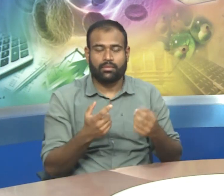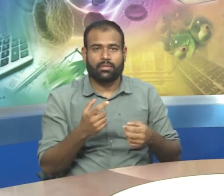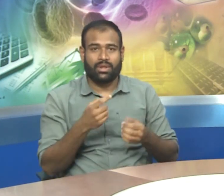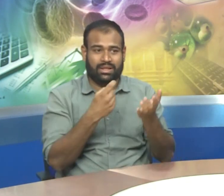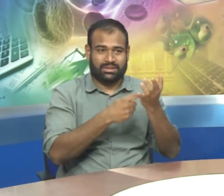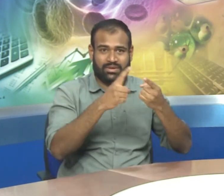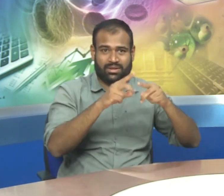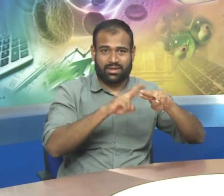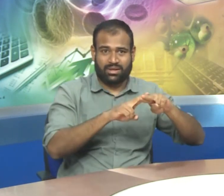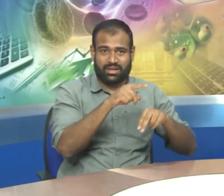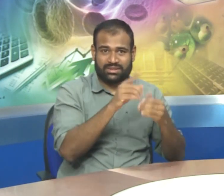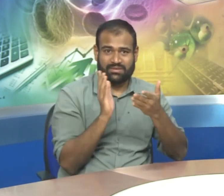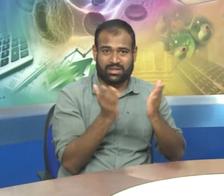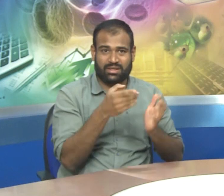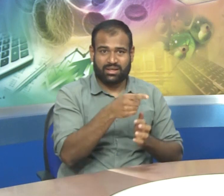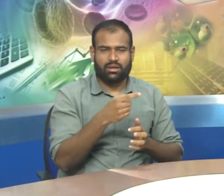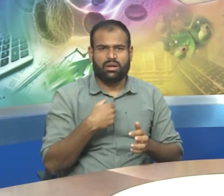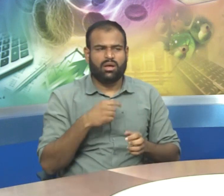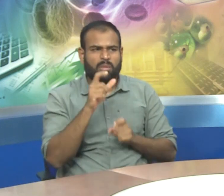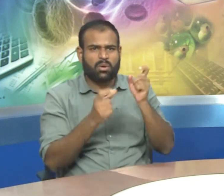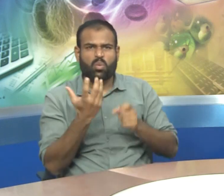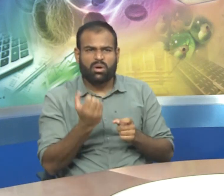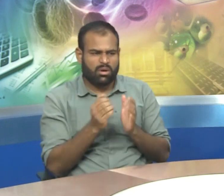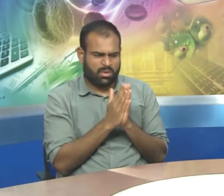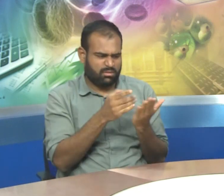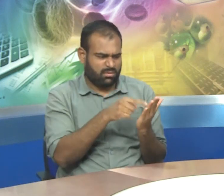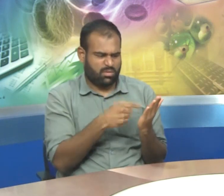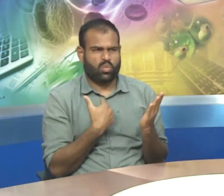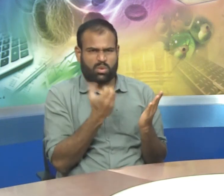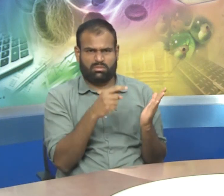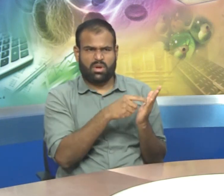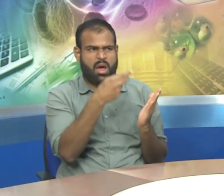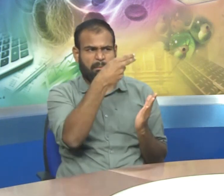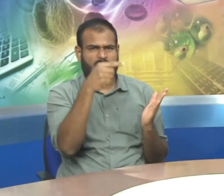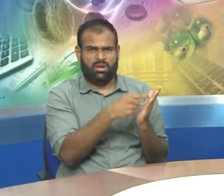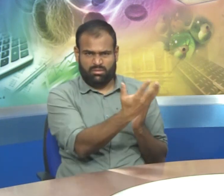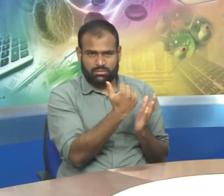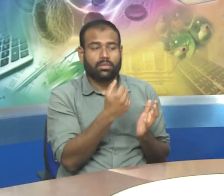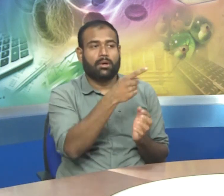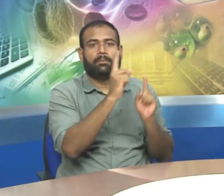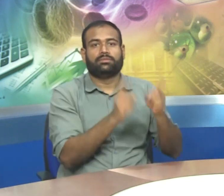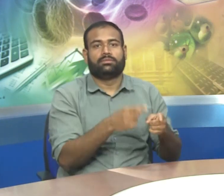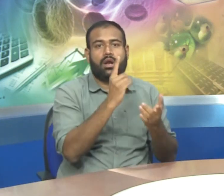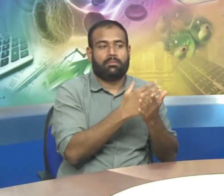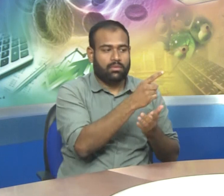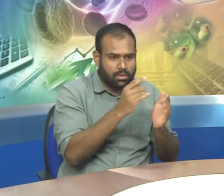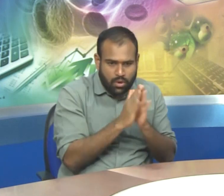Point number 2 of reference service explains it as emphasis is on